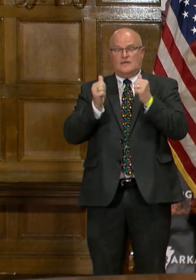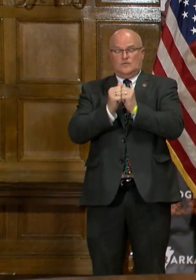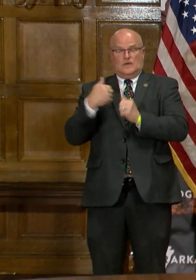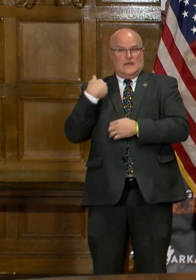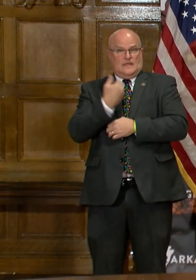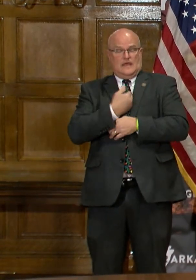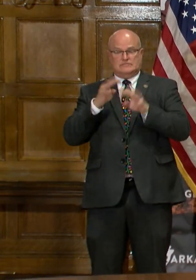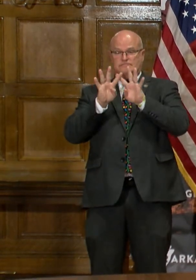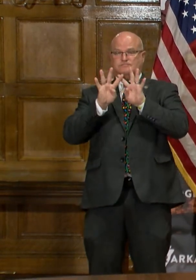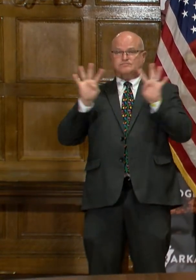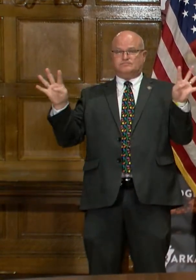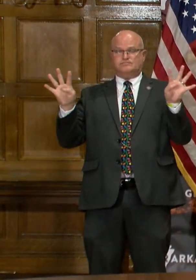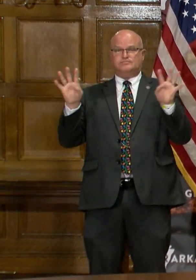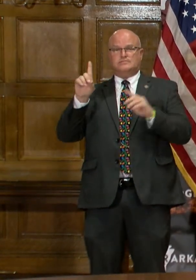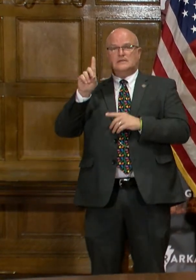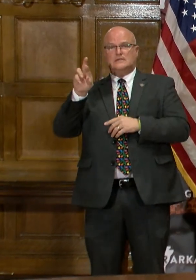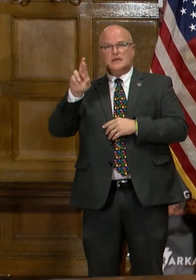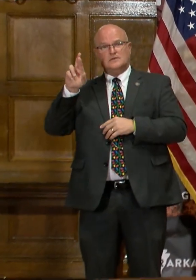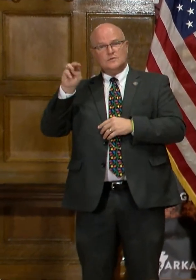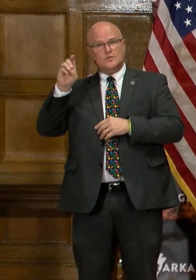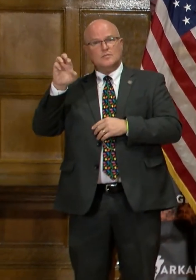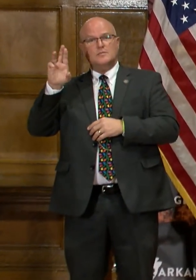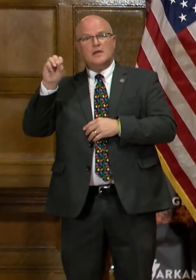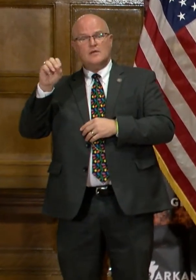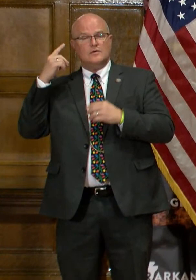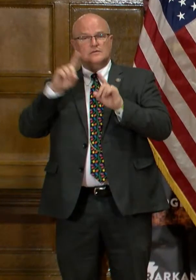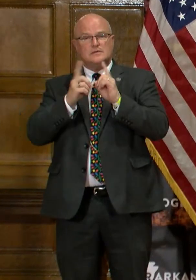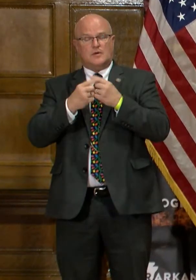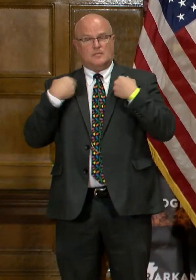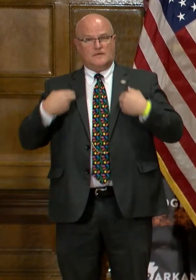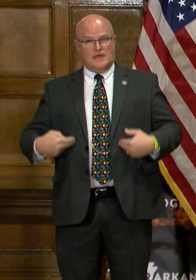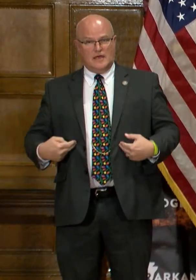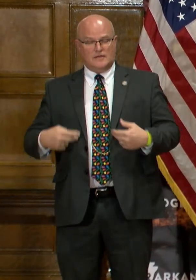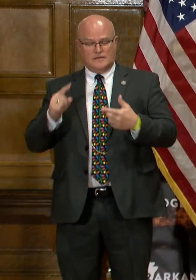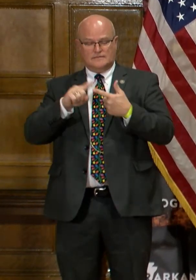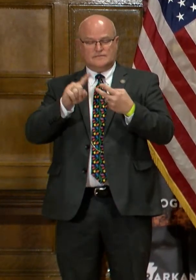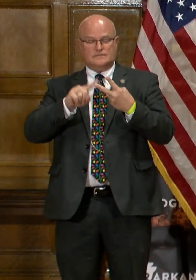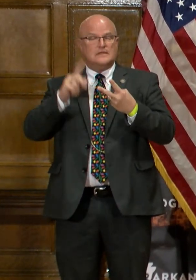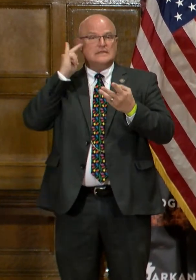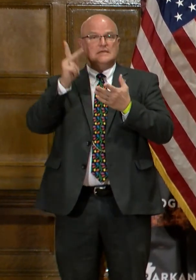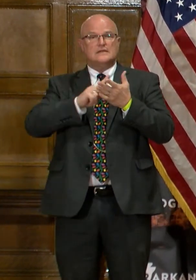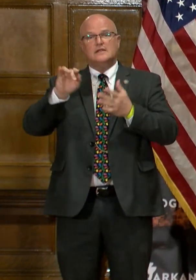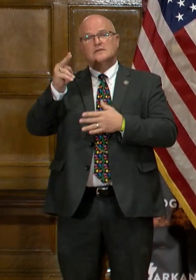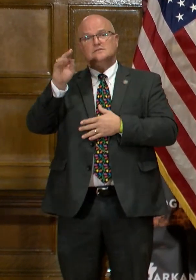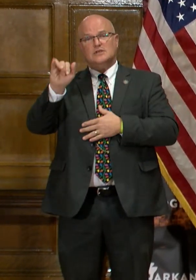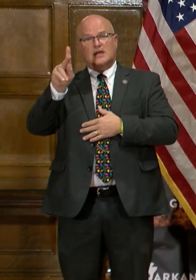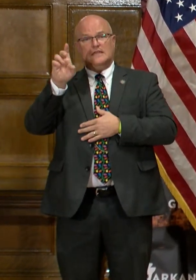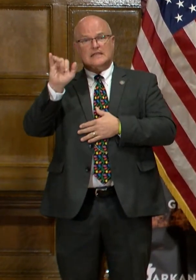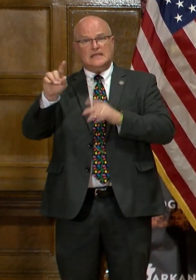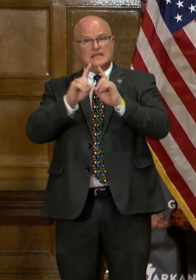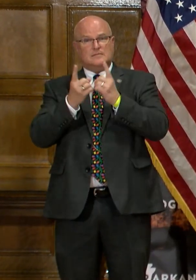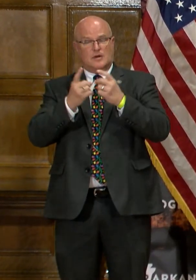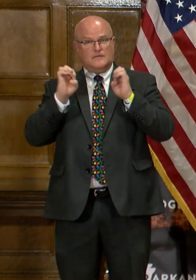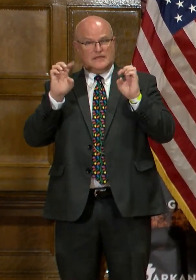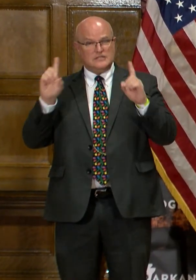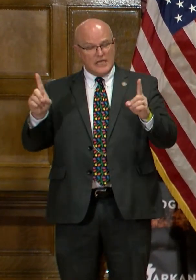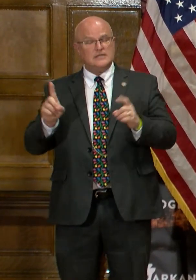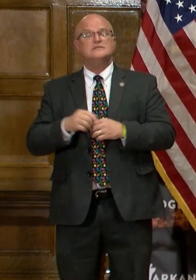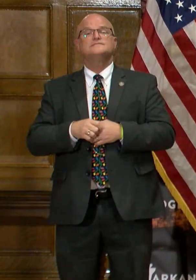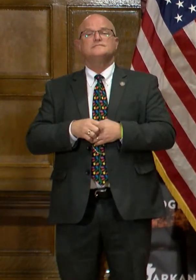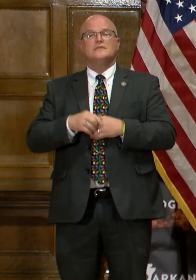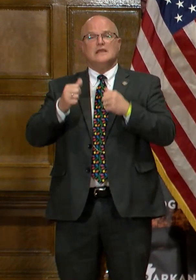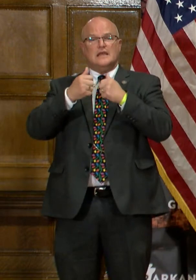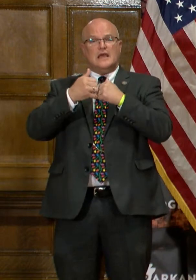Romero of the Department of Health today, Secretary Johnny Key of Education. We also have remotely